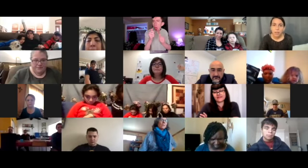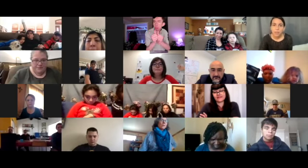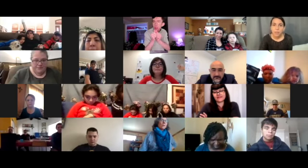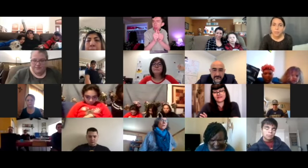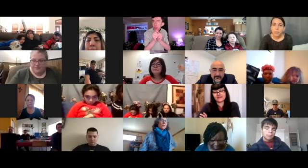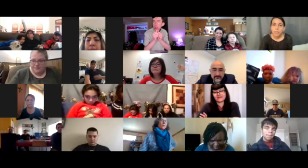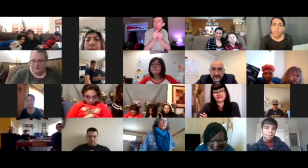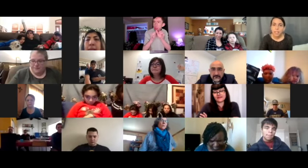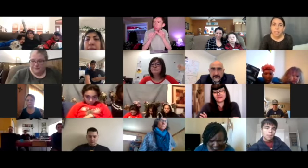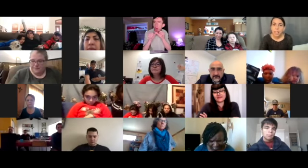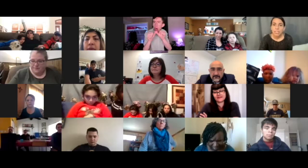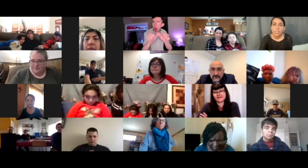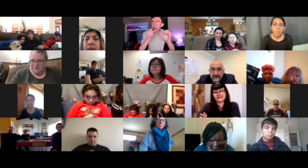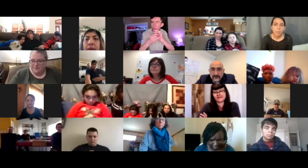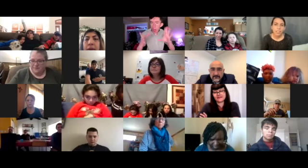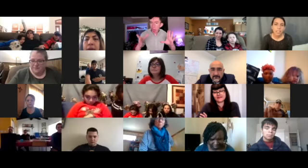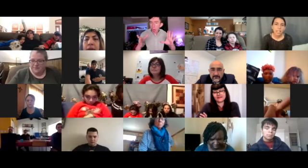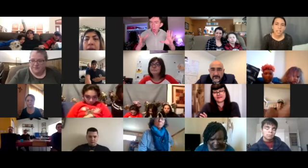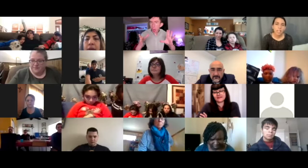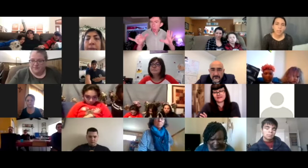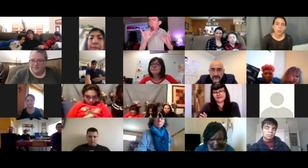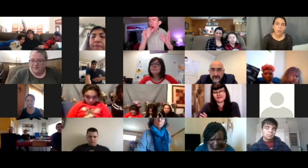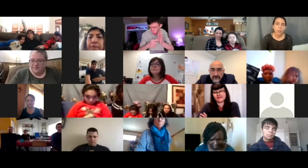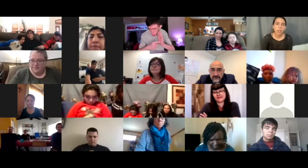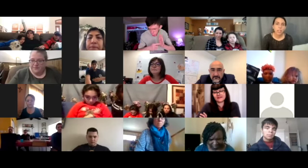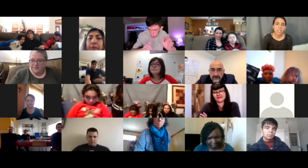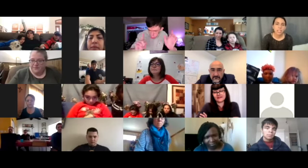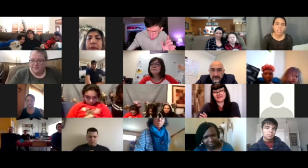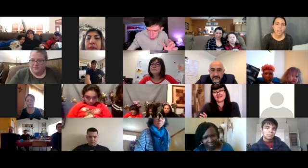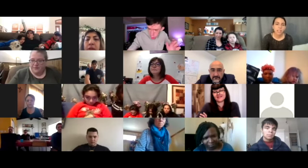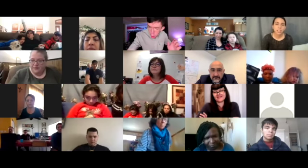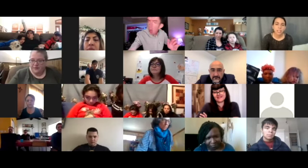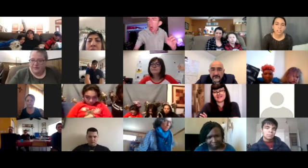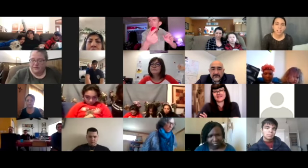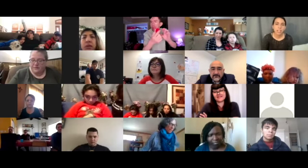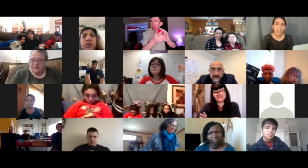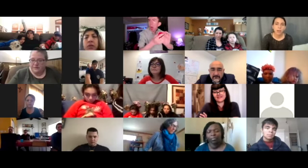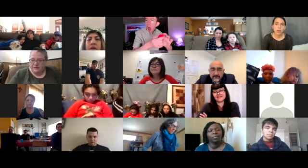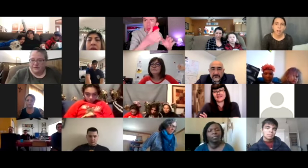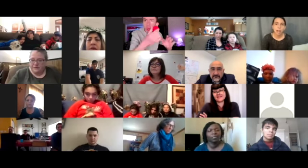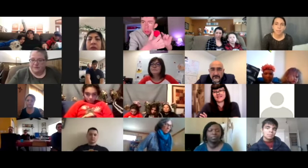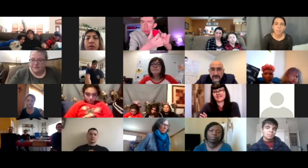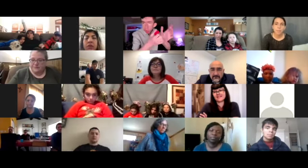screen. Wow. And Thomas is saying, you know, we're all in this together, never let go.